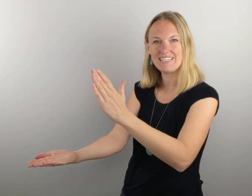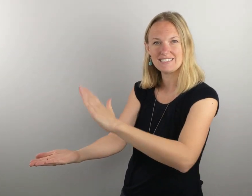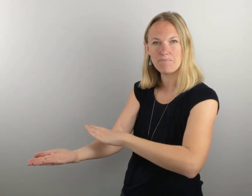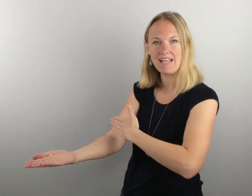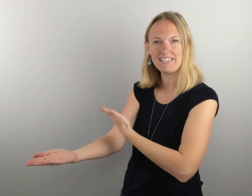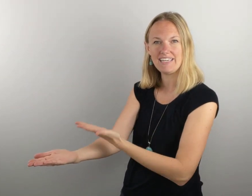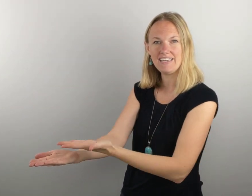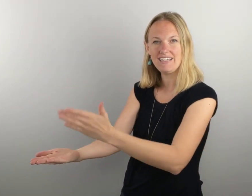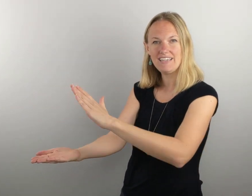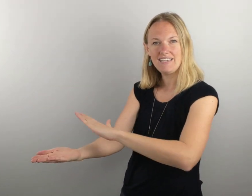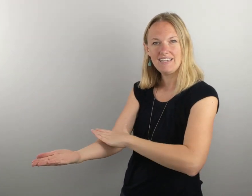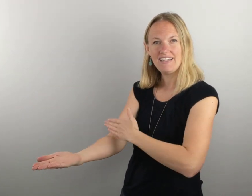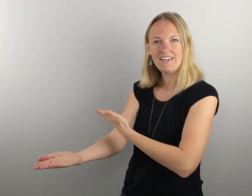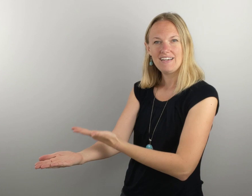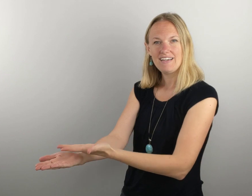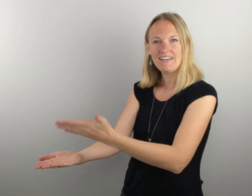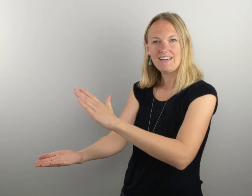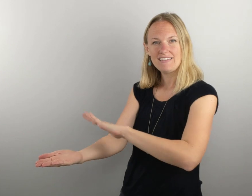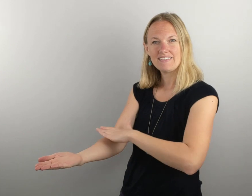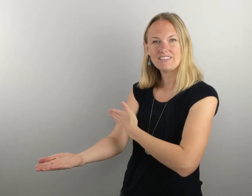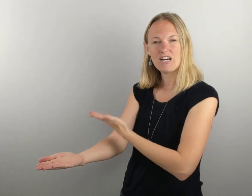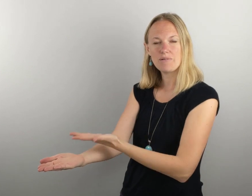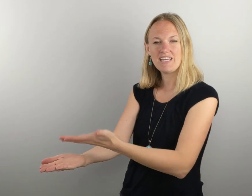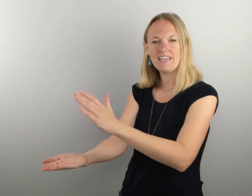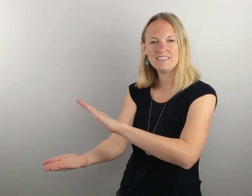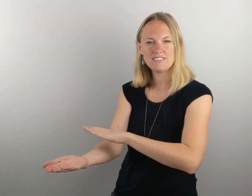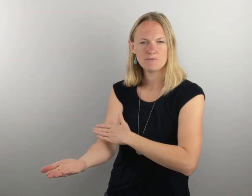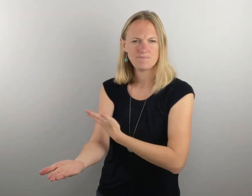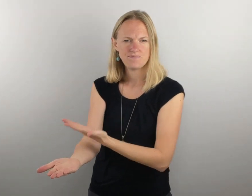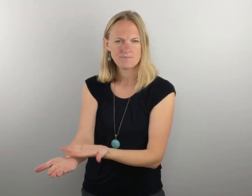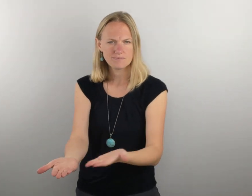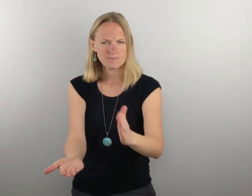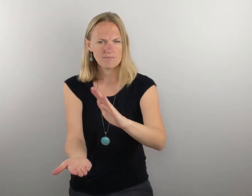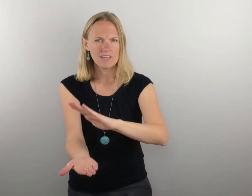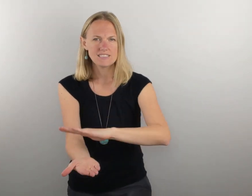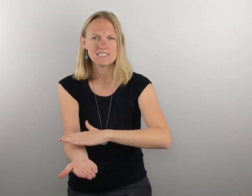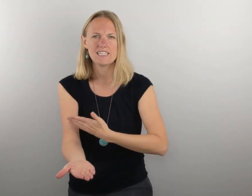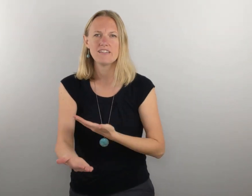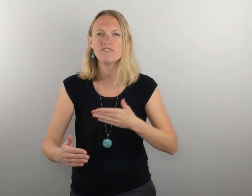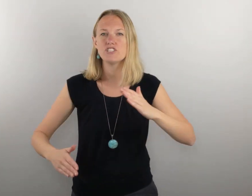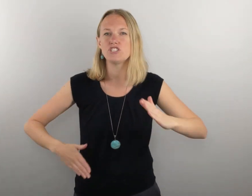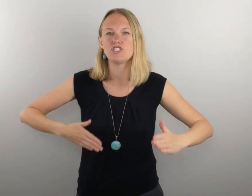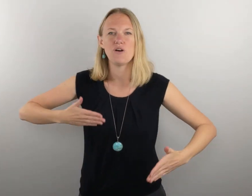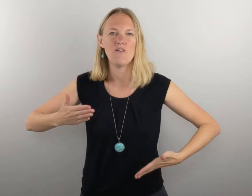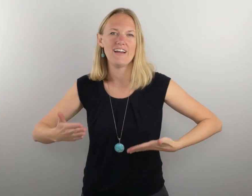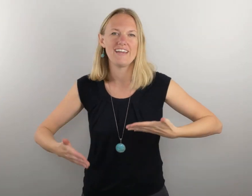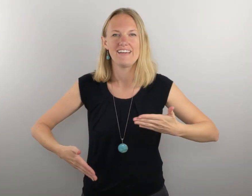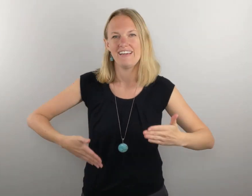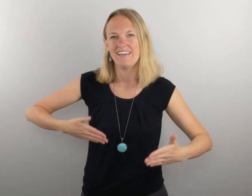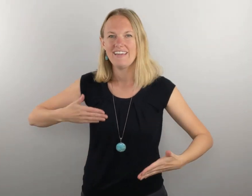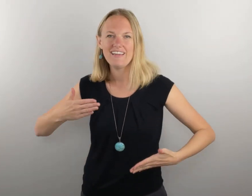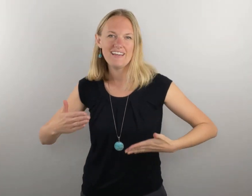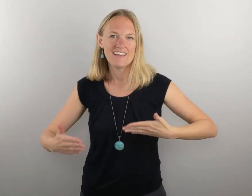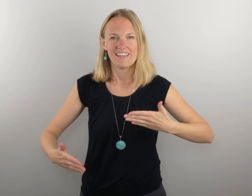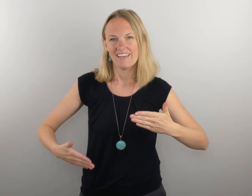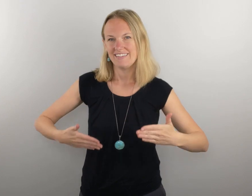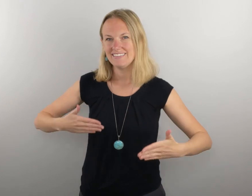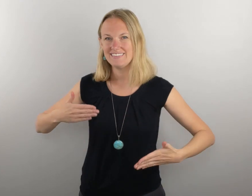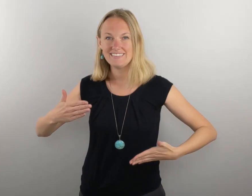it's a melody with your dominant hand. Sing for joy. Okay,